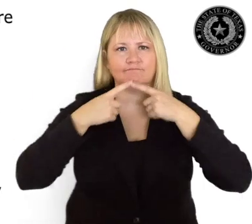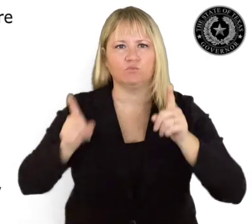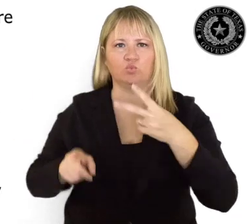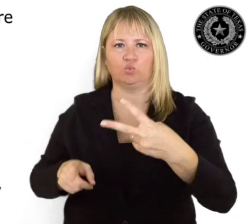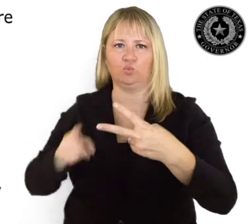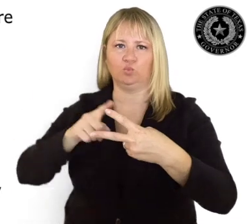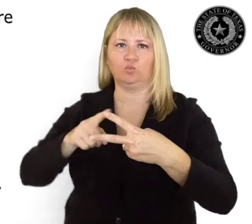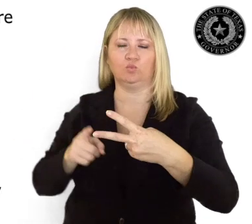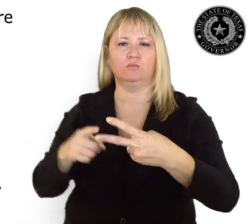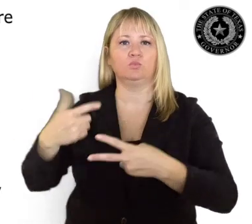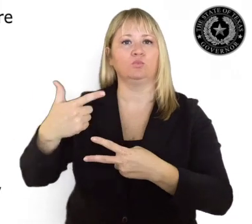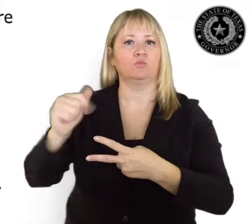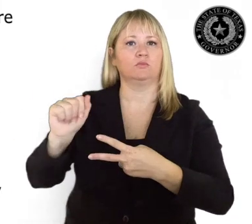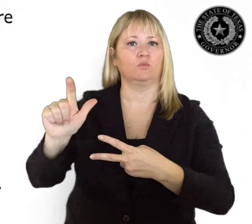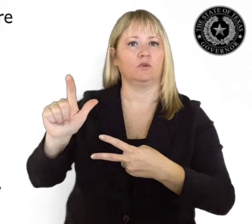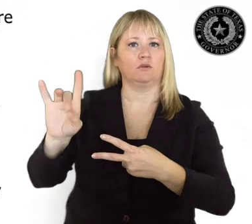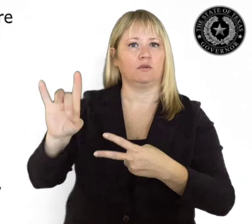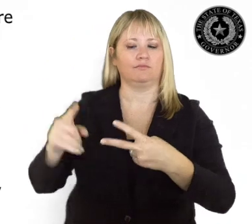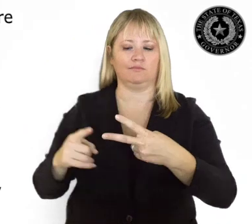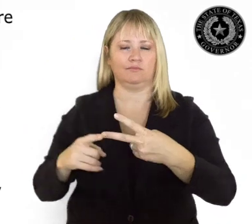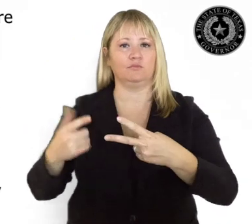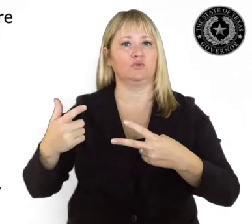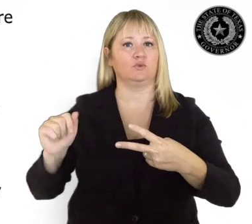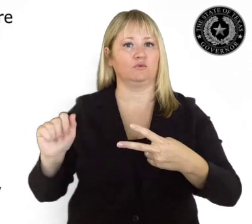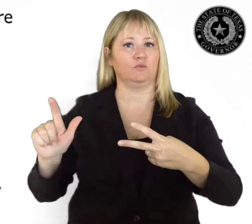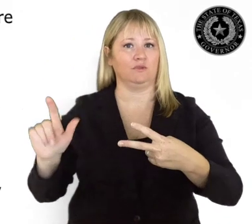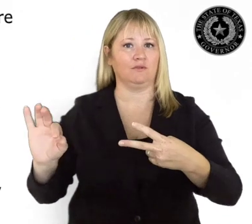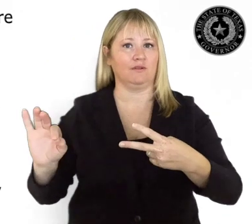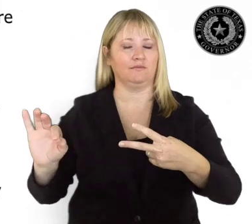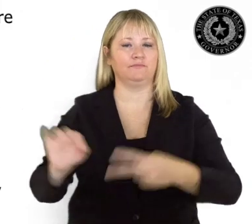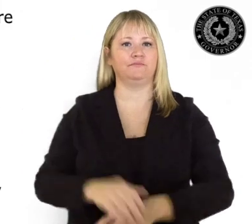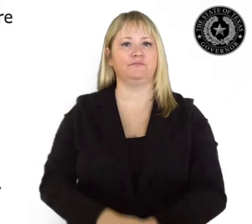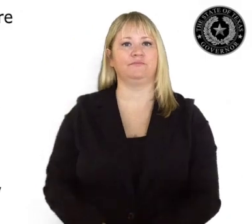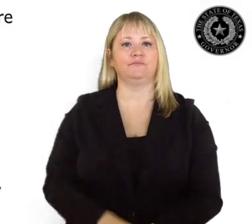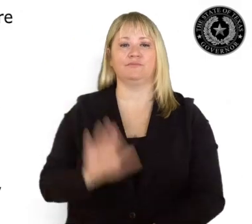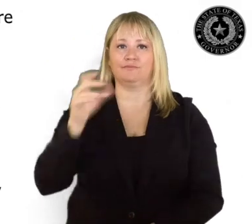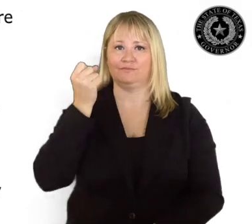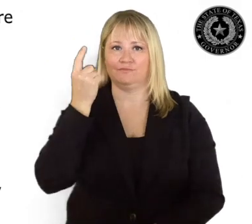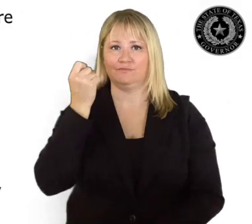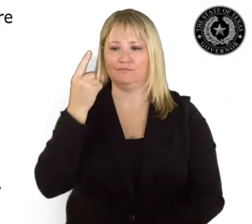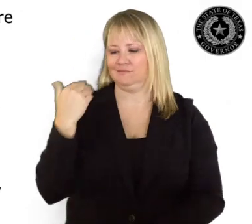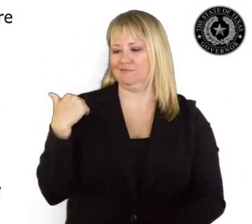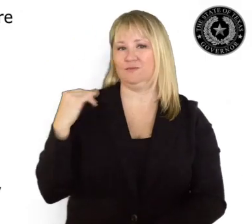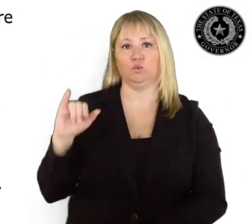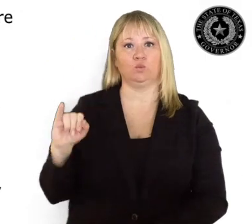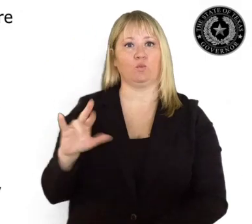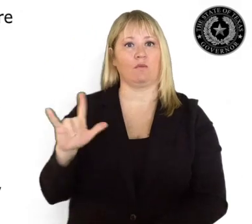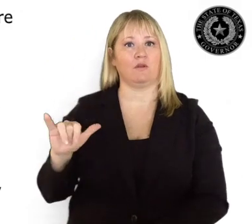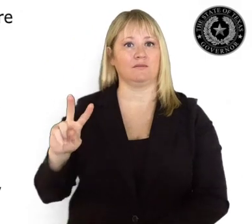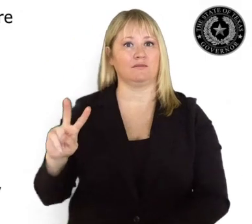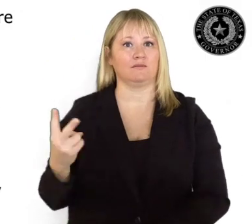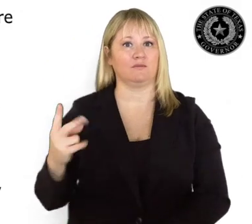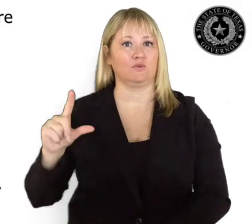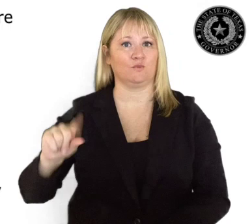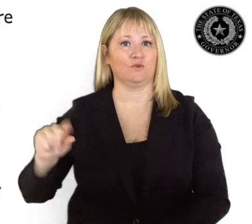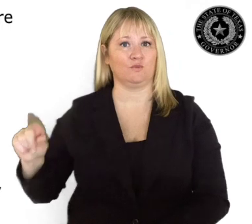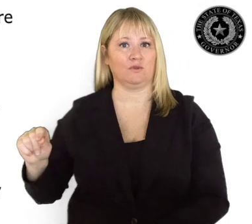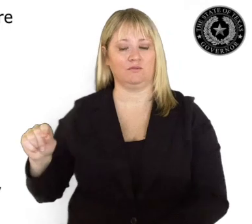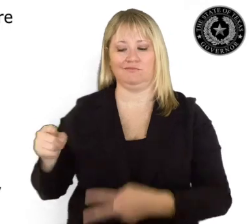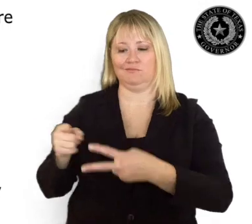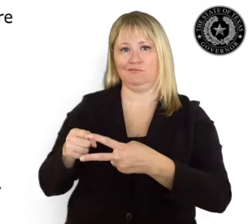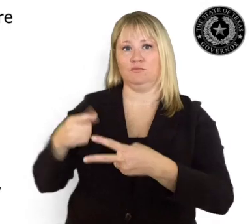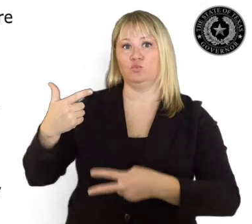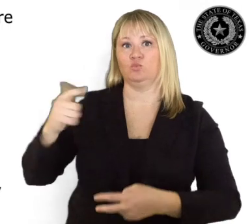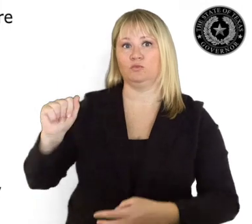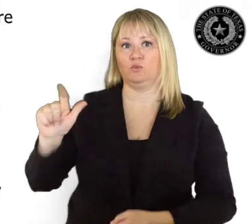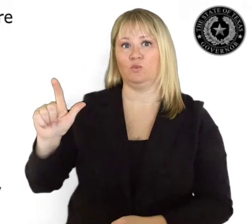2020 respectively, and amended Executive Order GA28 by proclamation on July 2, 2020,